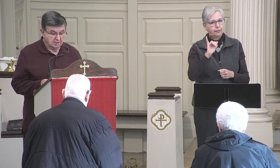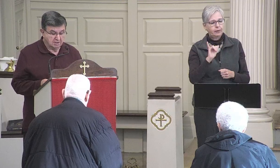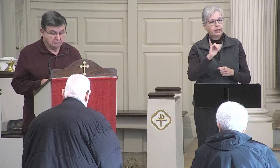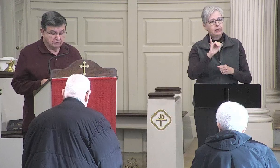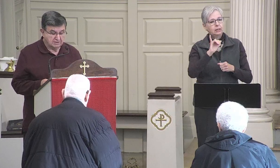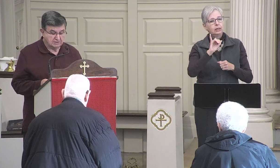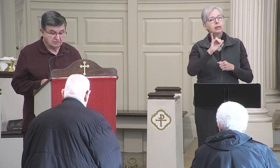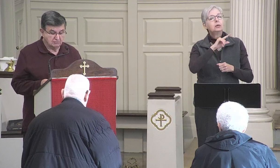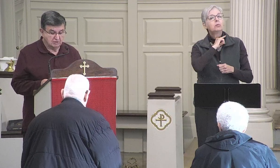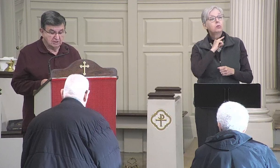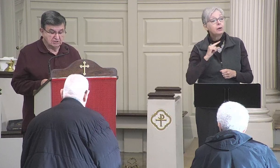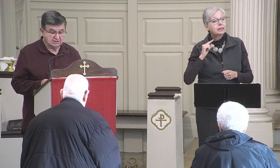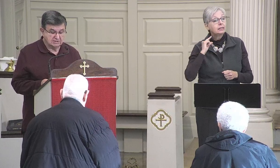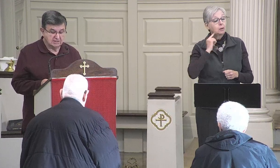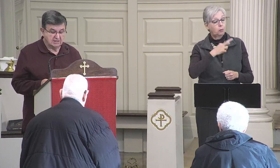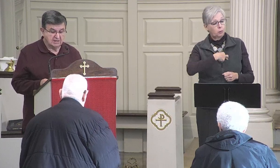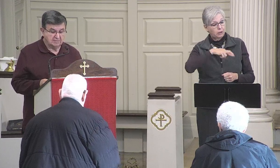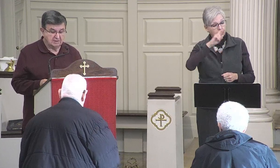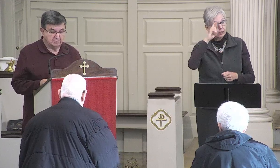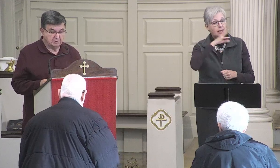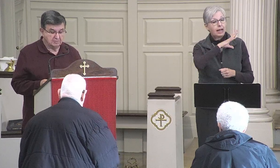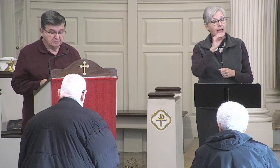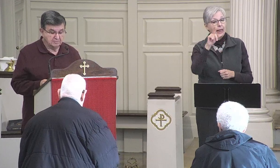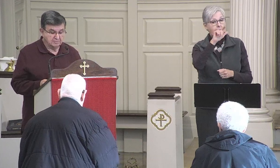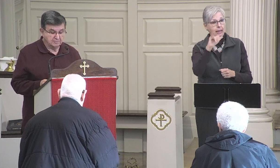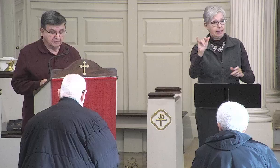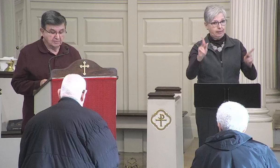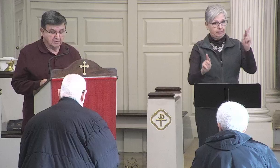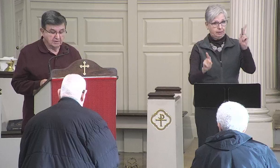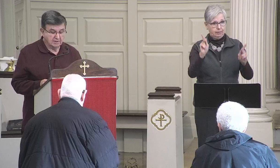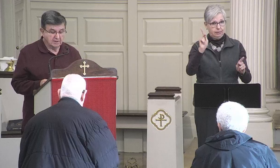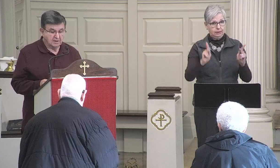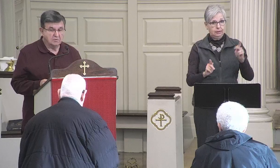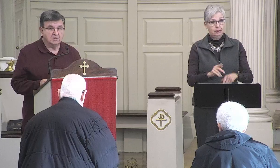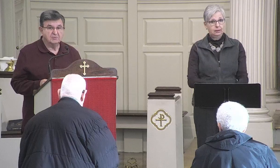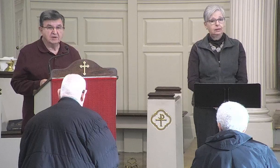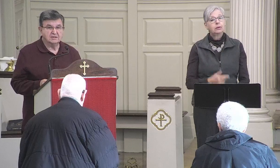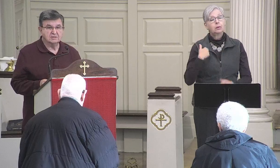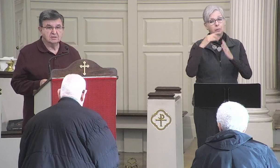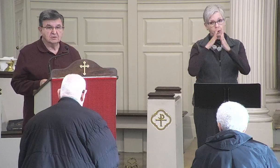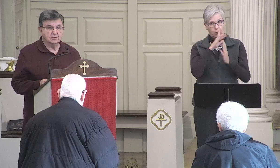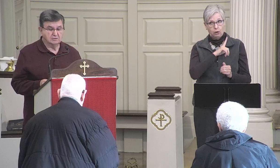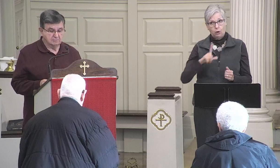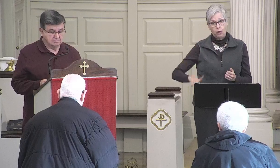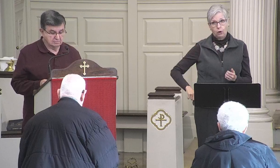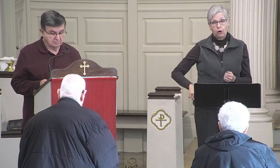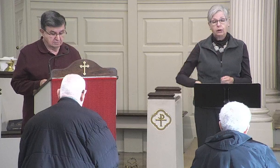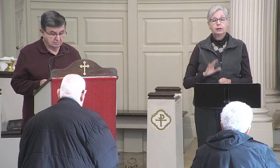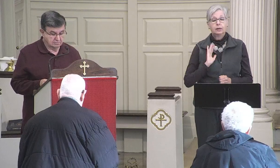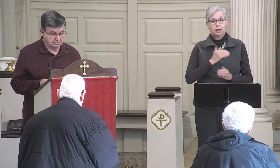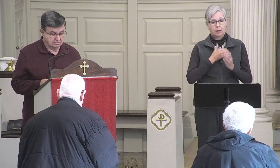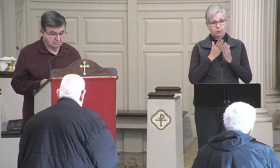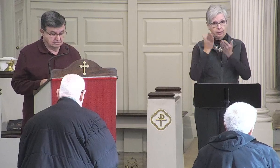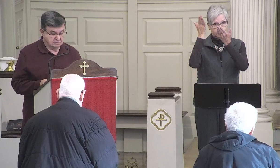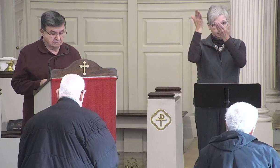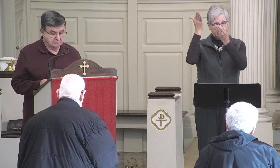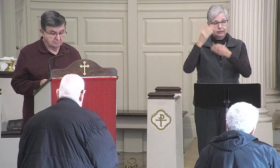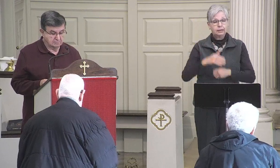shared among priests, religious, and lay people. We pray to the Lord.